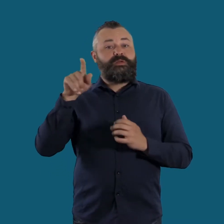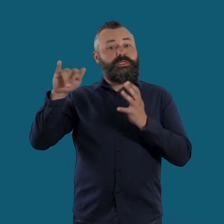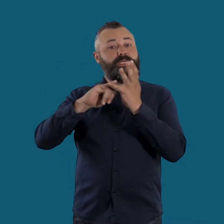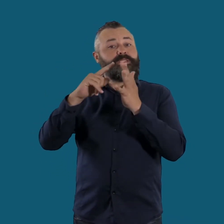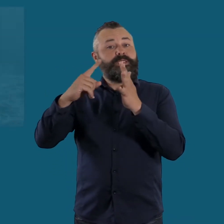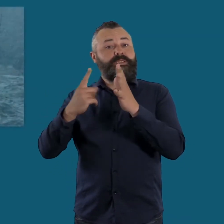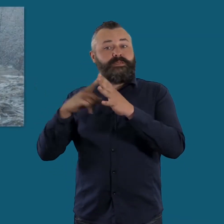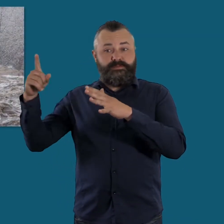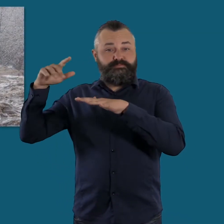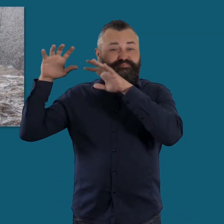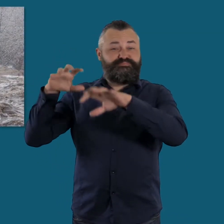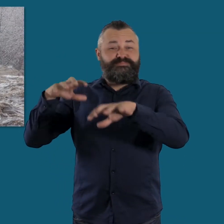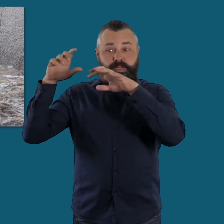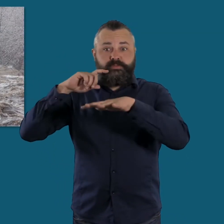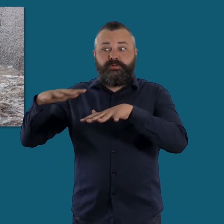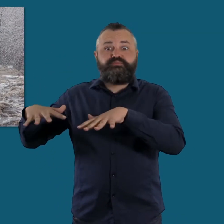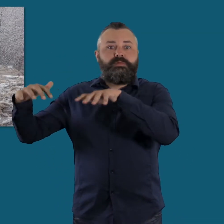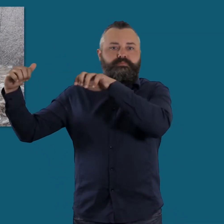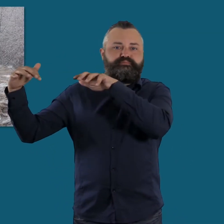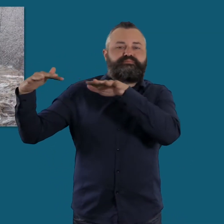or they can be caused by inundation from the sea.